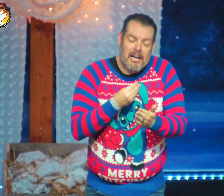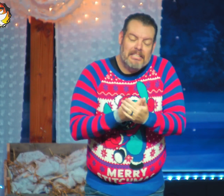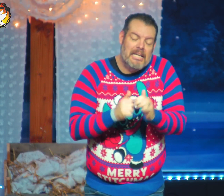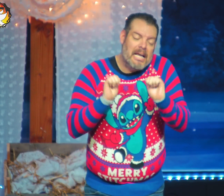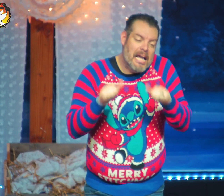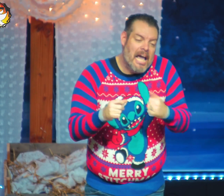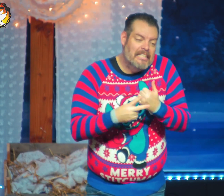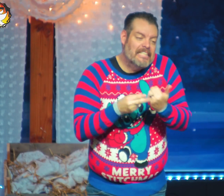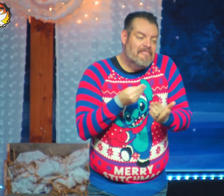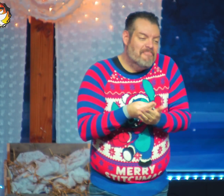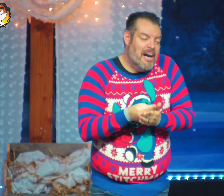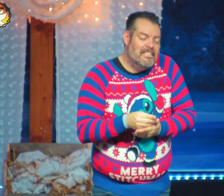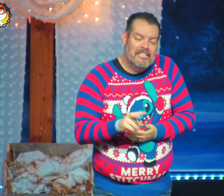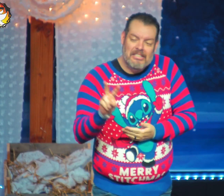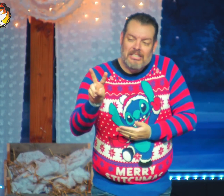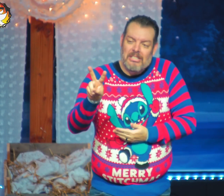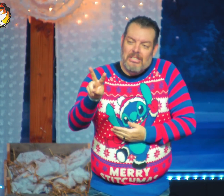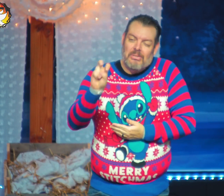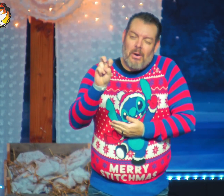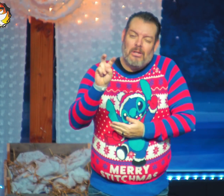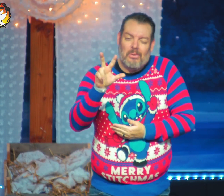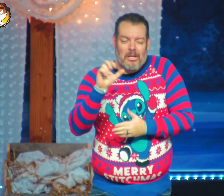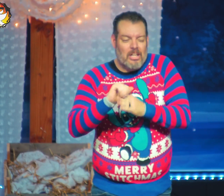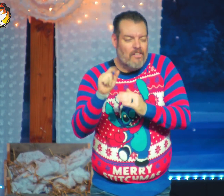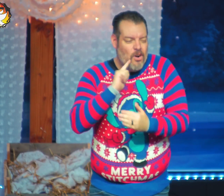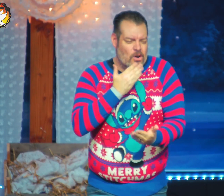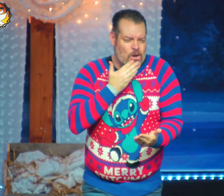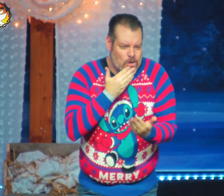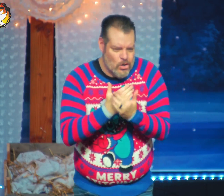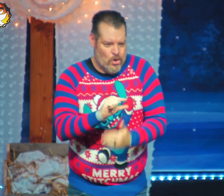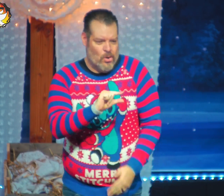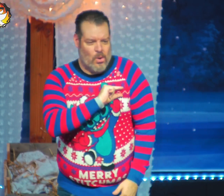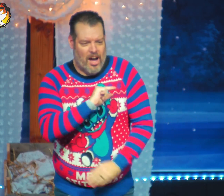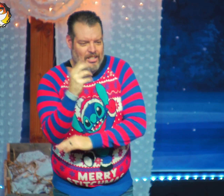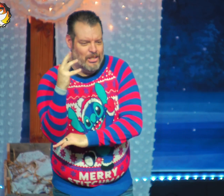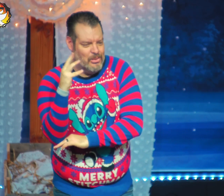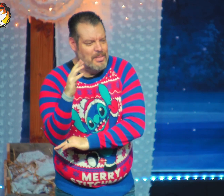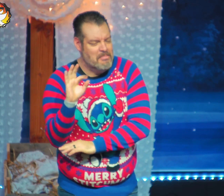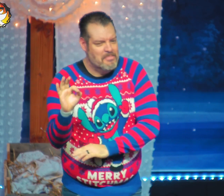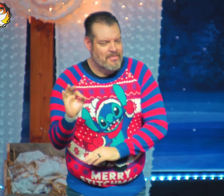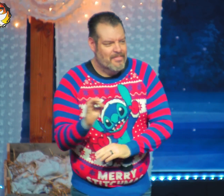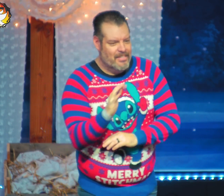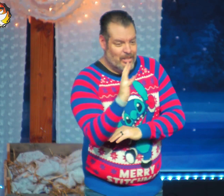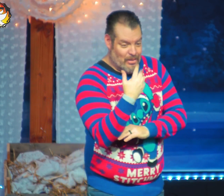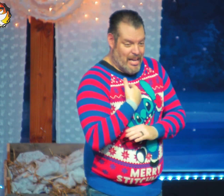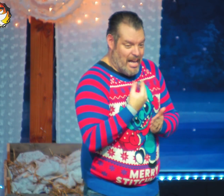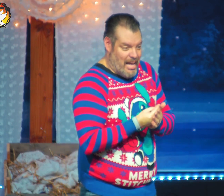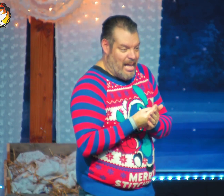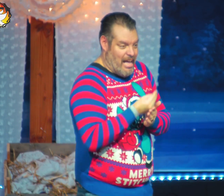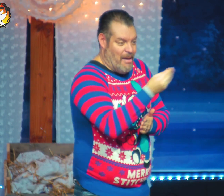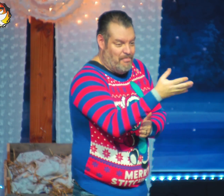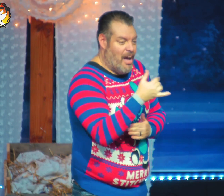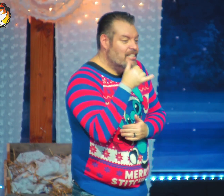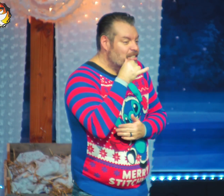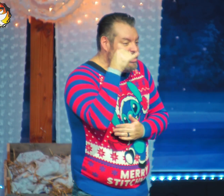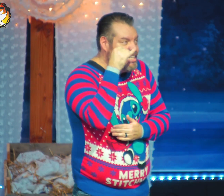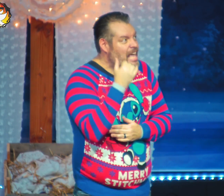I have the tradition of having a real Christmas tree, and that's my way. They smell good, but she does not like to clean up all the pines that